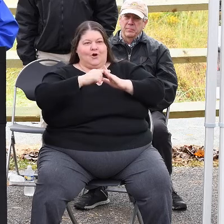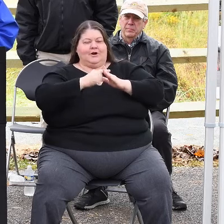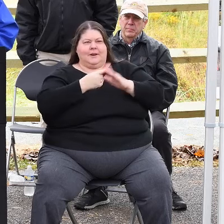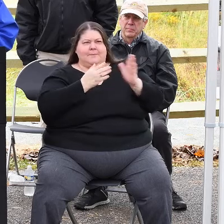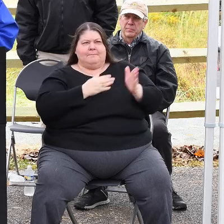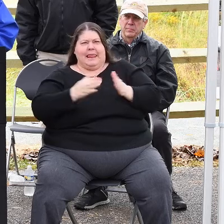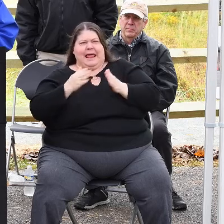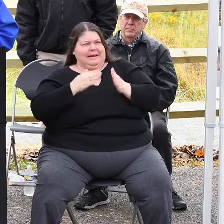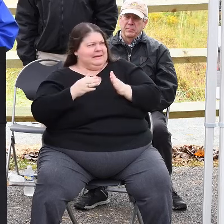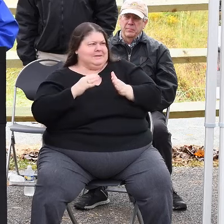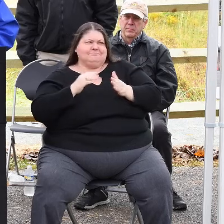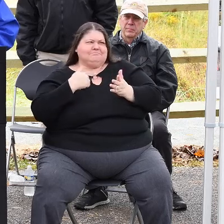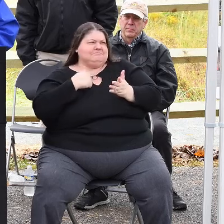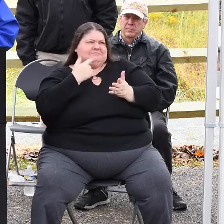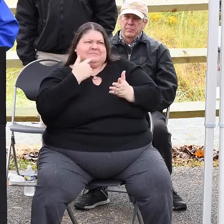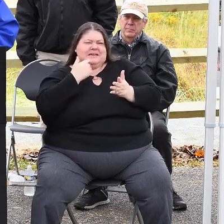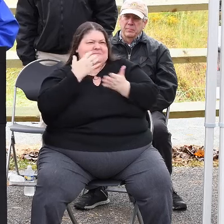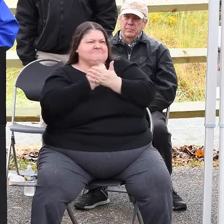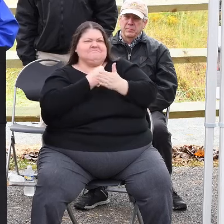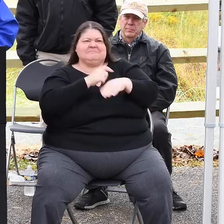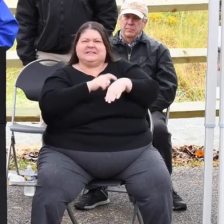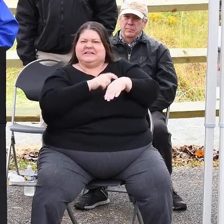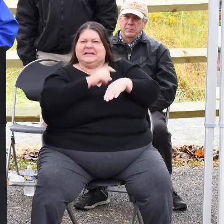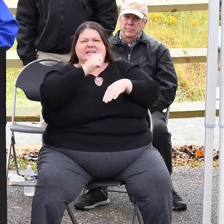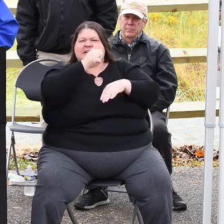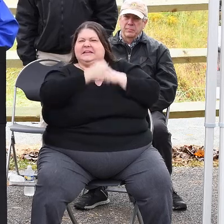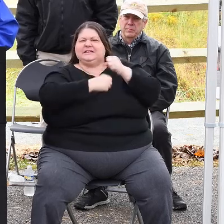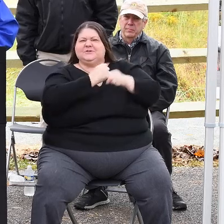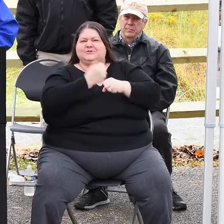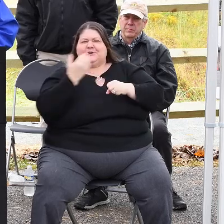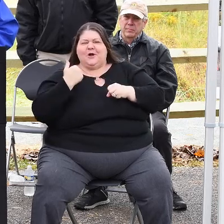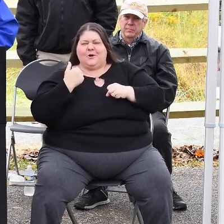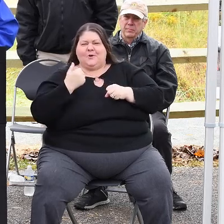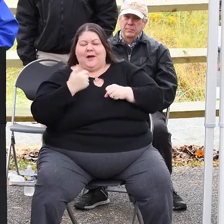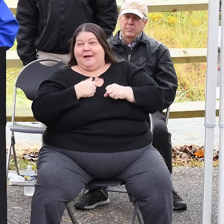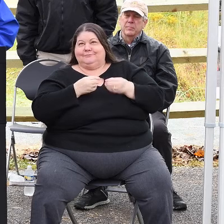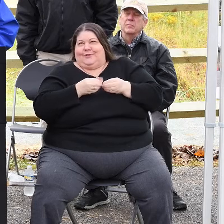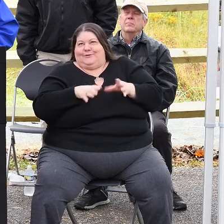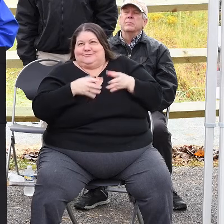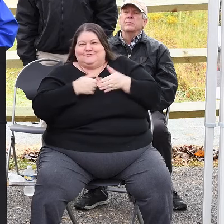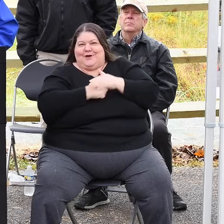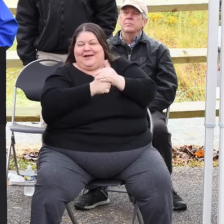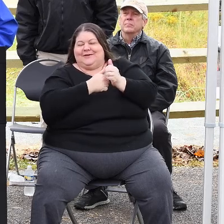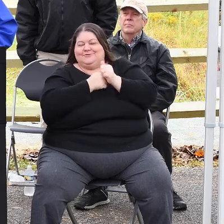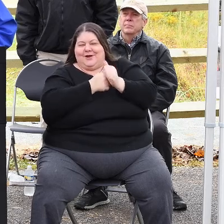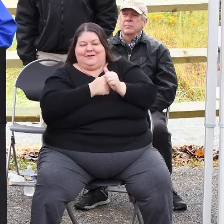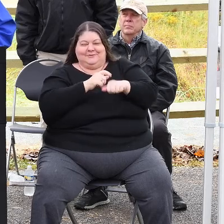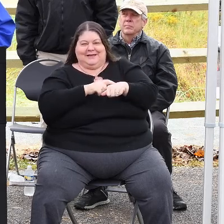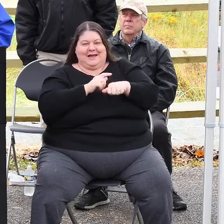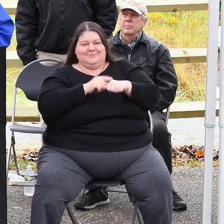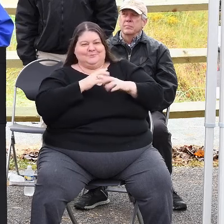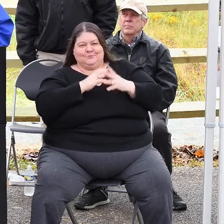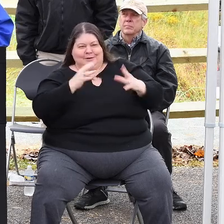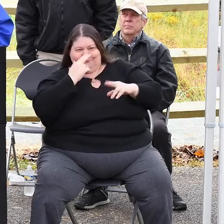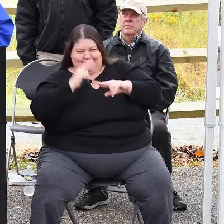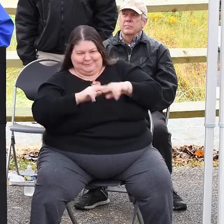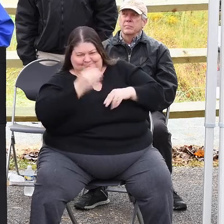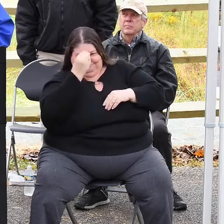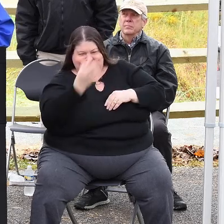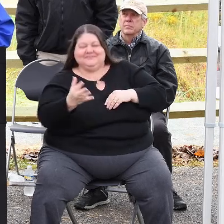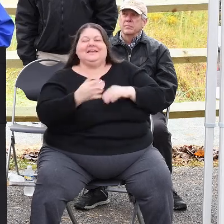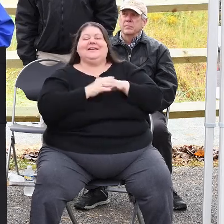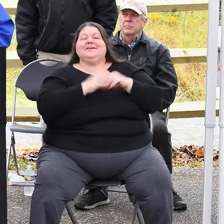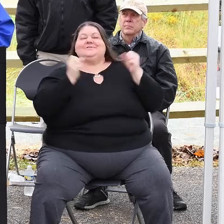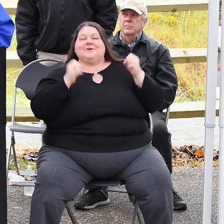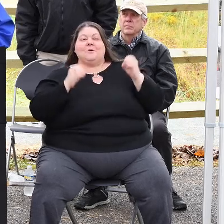think it was about 10 years ago. Lose track of time when you're having fun, I guess. But I'm hoping that everybody will